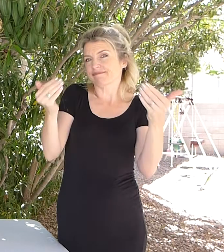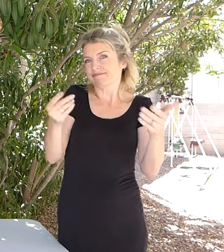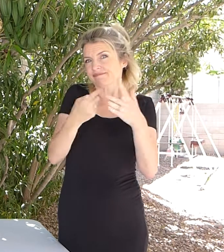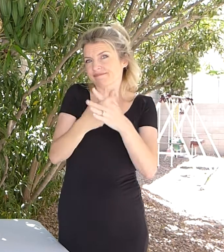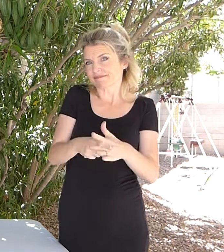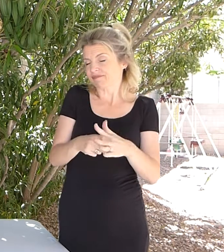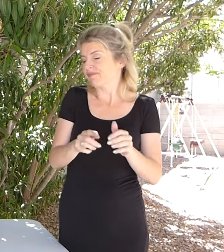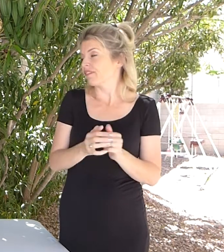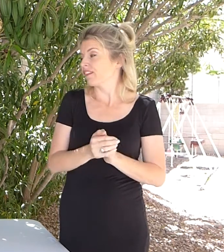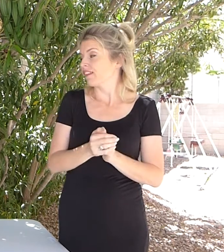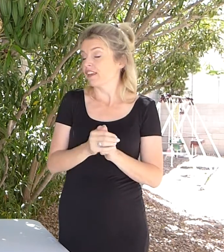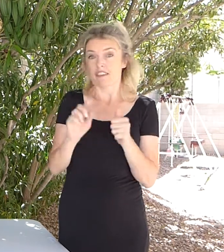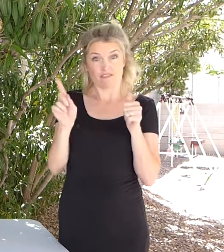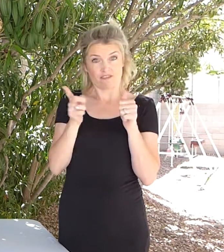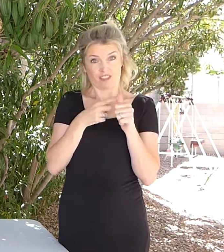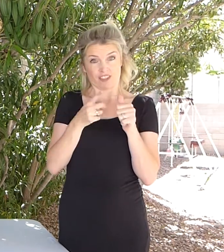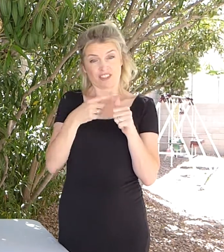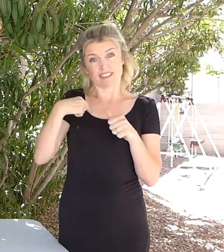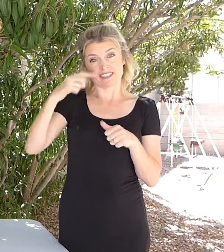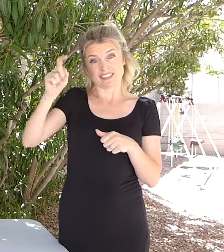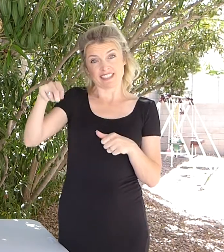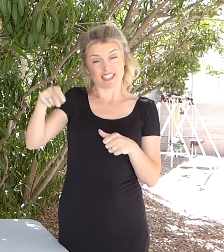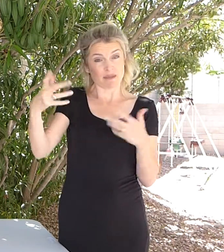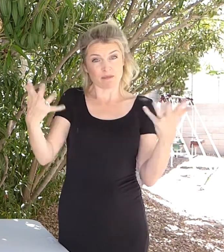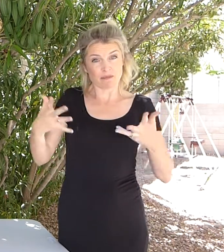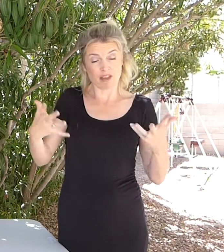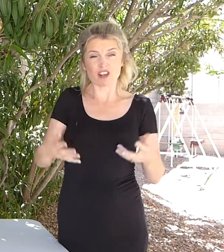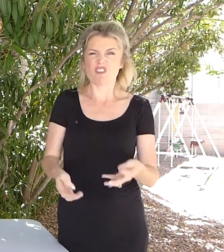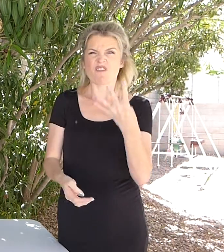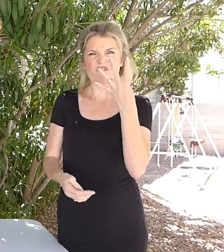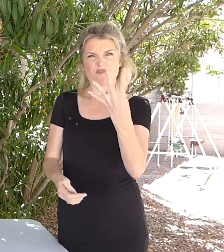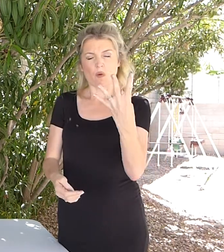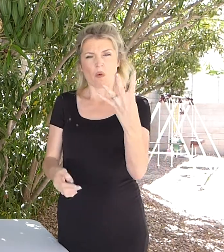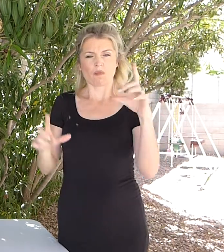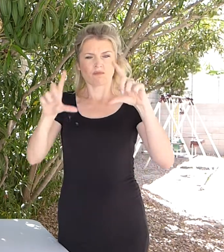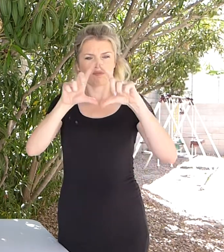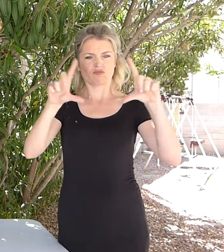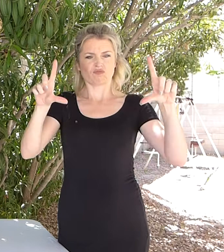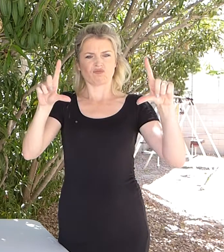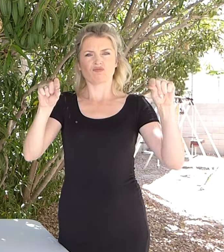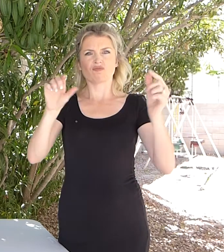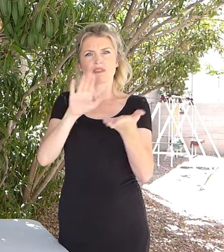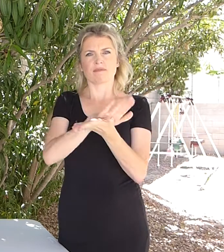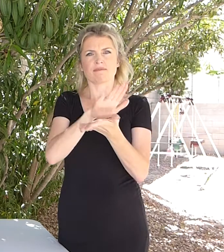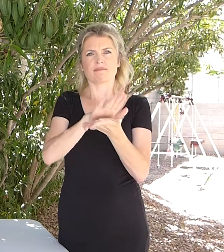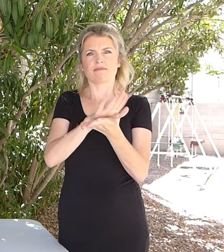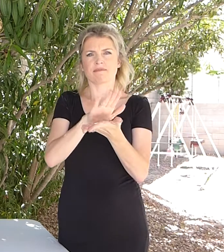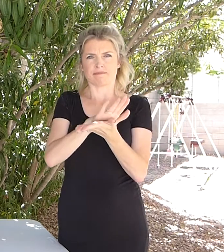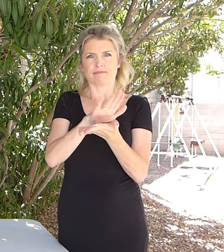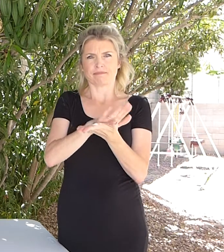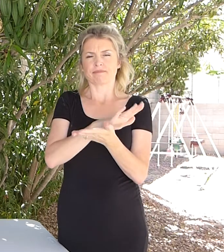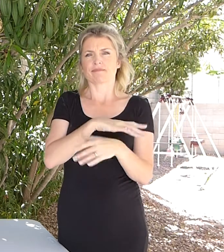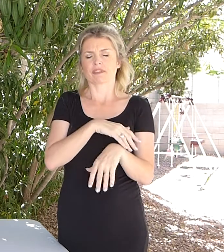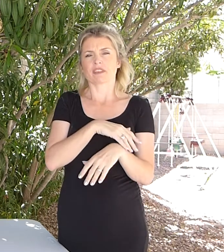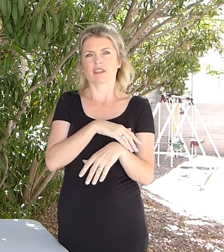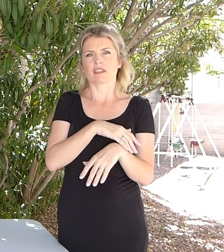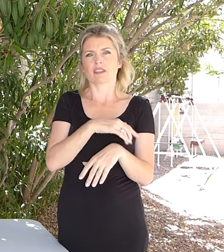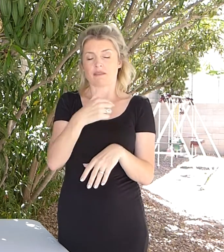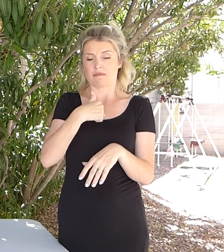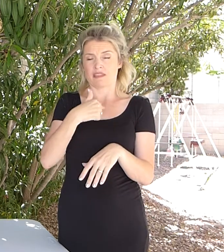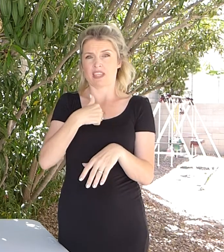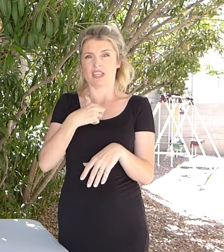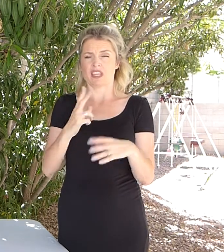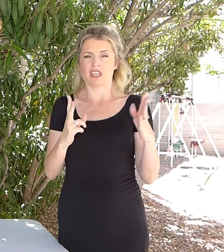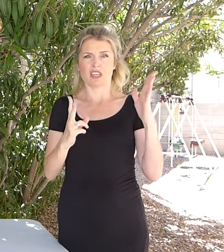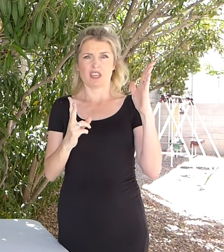The first thing that you'll need are 4 squares of paper. Now I cut my squares to be